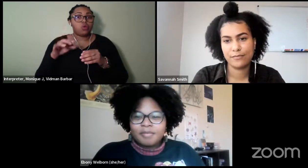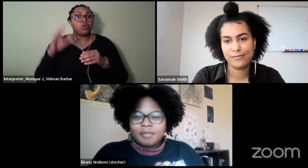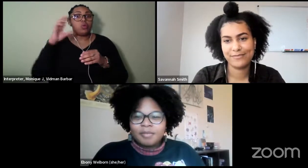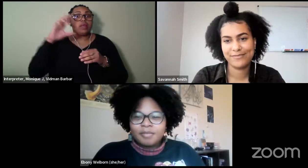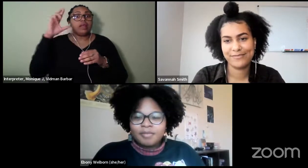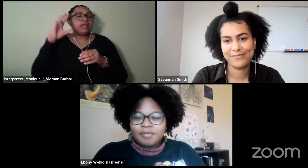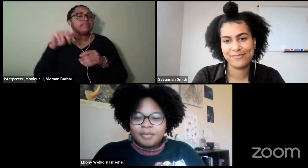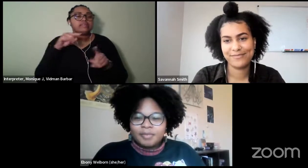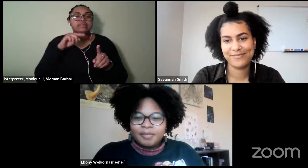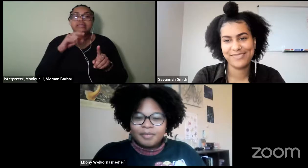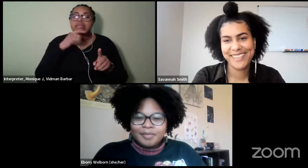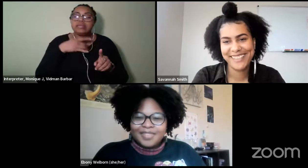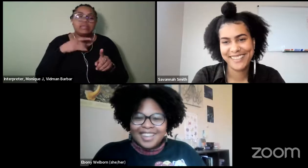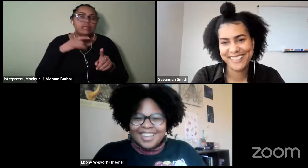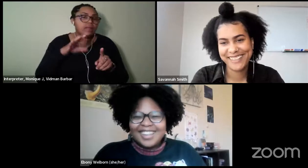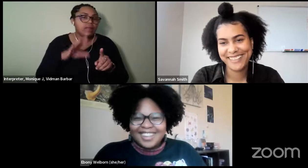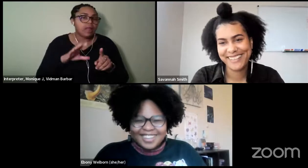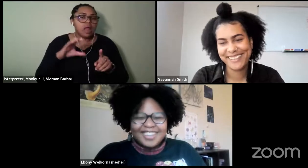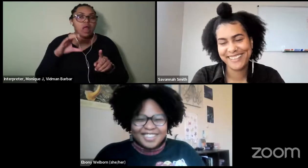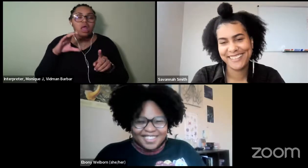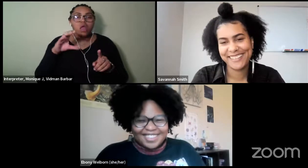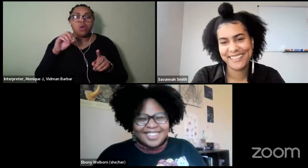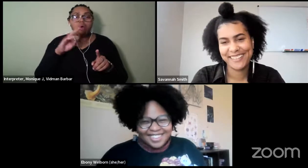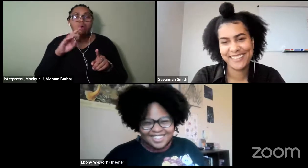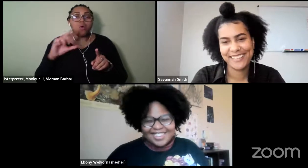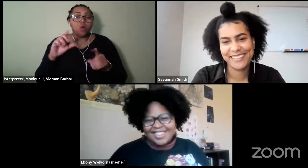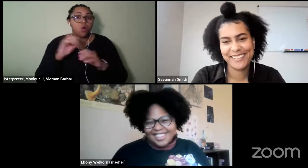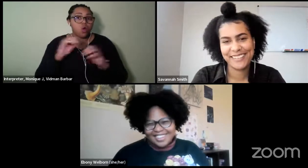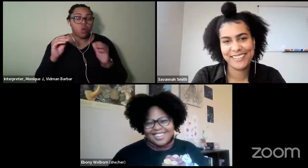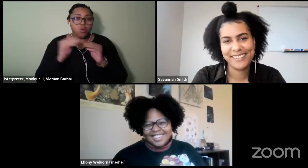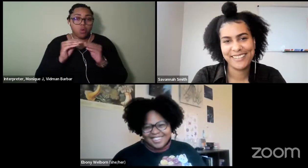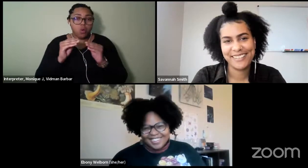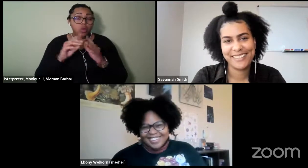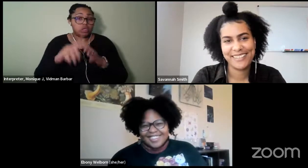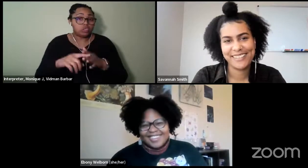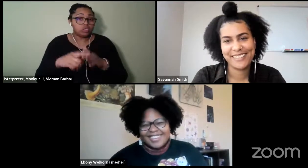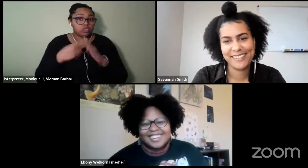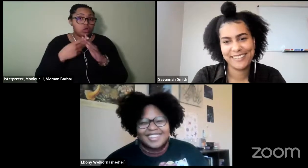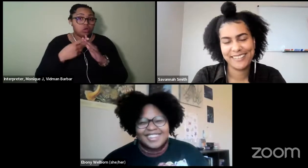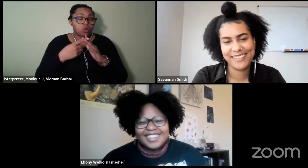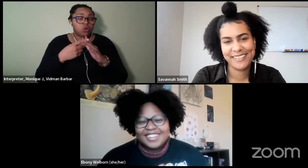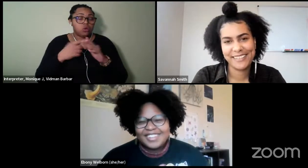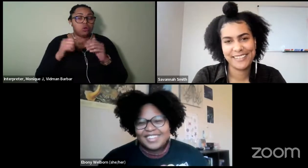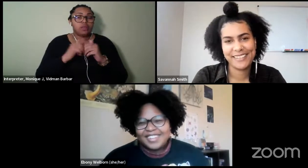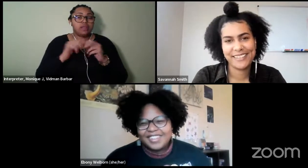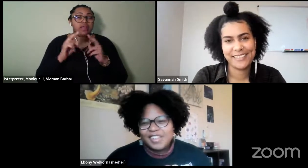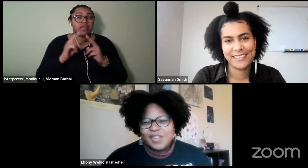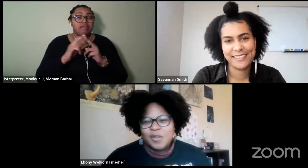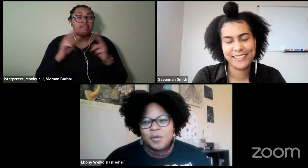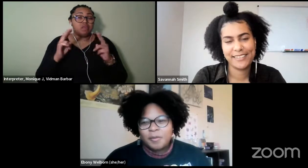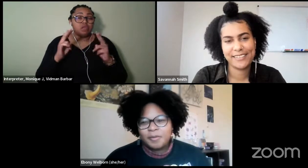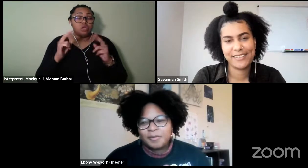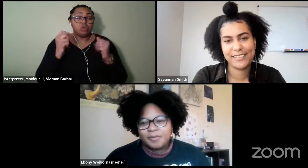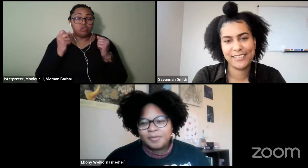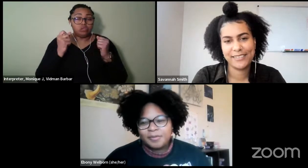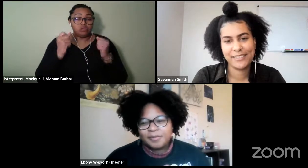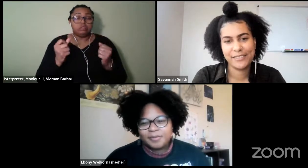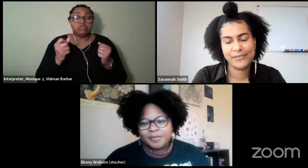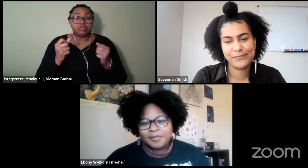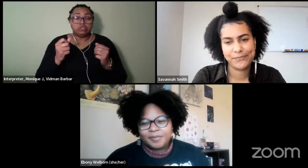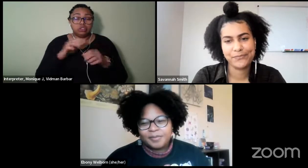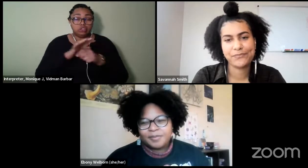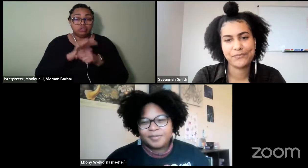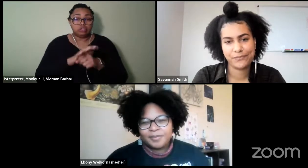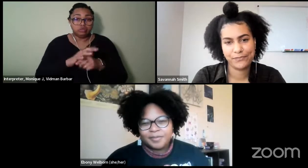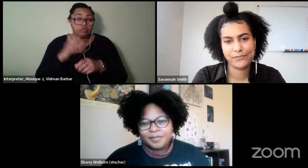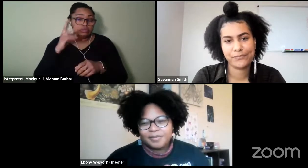not like coral anymore, how it started off to be a very tense and stressful experience,